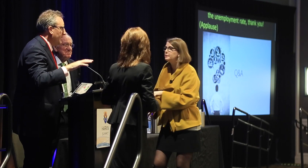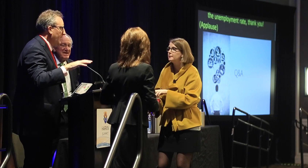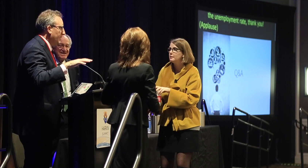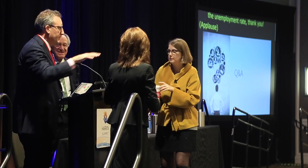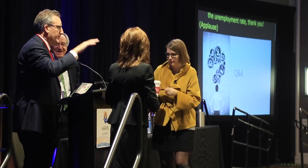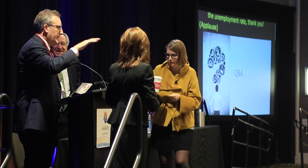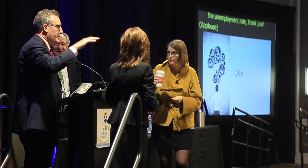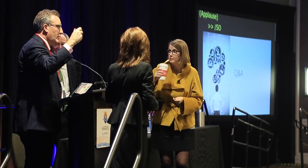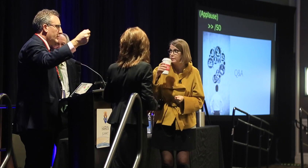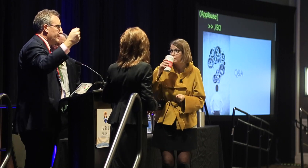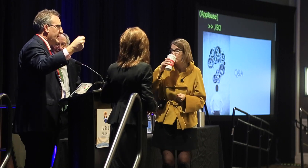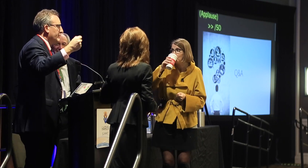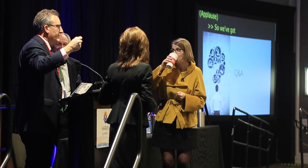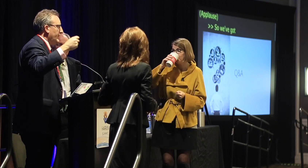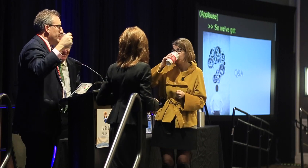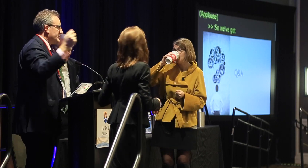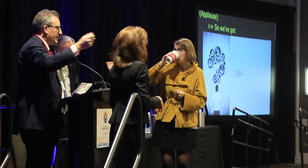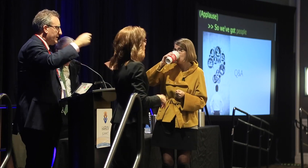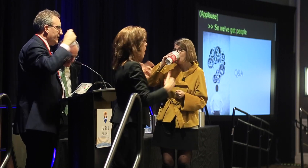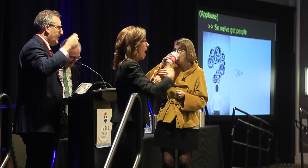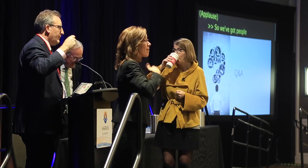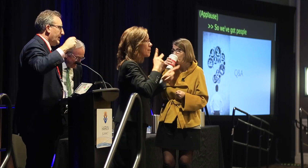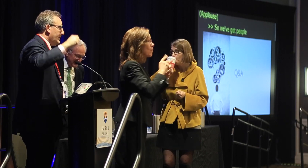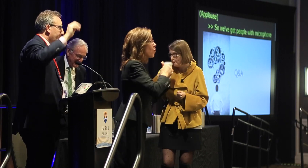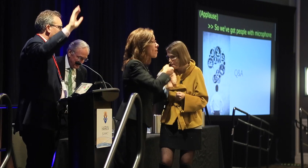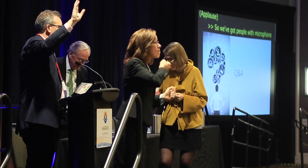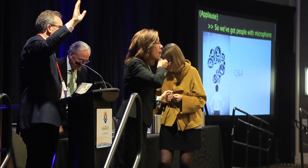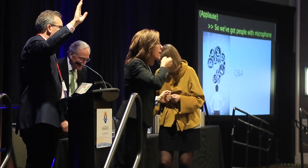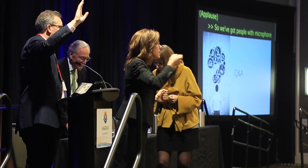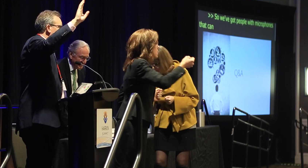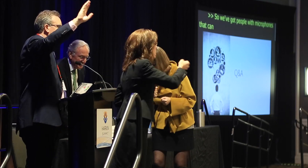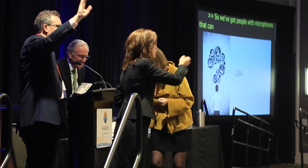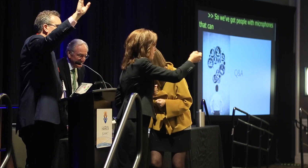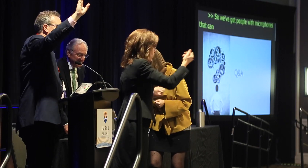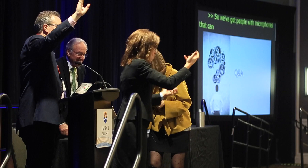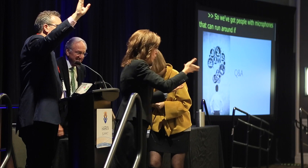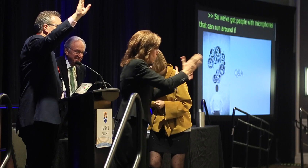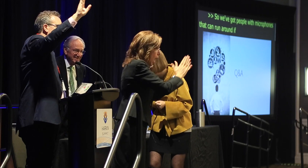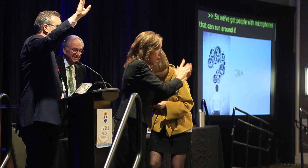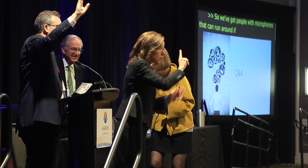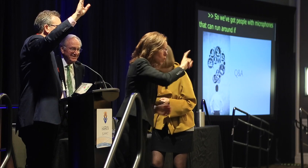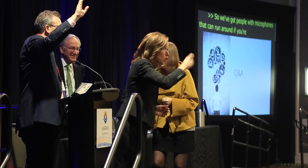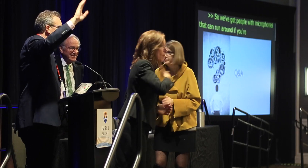We've got people with microphones that can run around. If you're interested in asking a